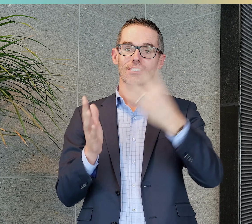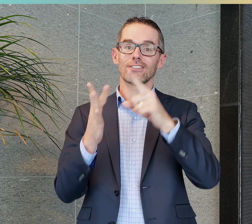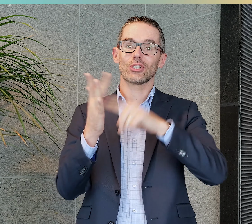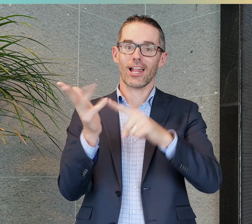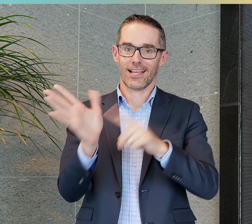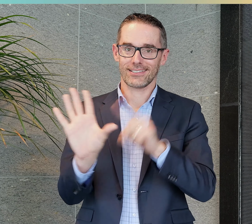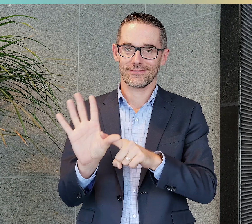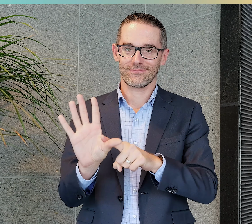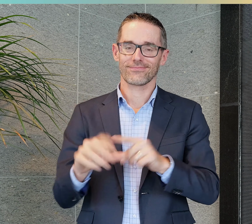13th of July.